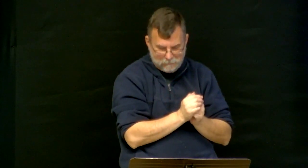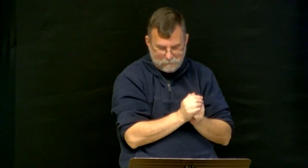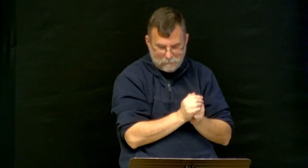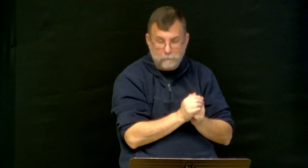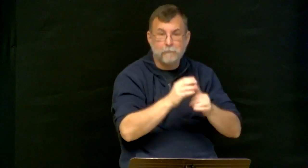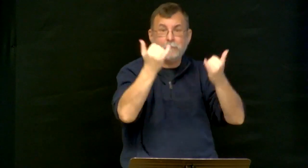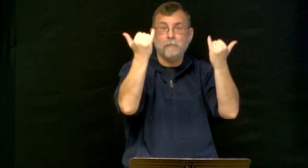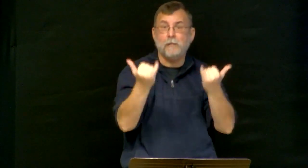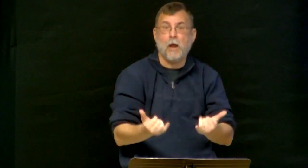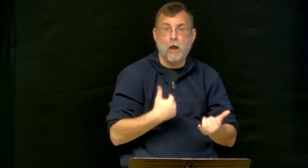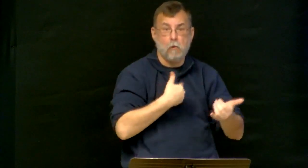see.